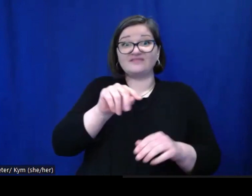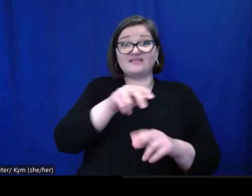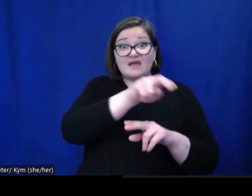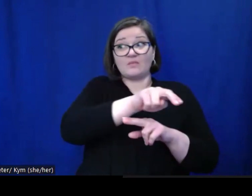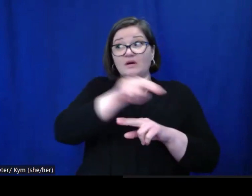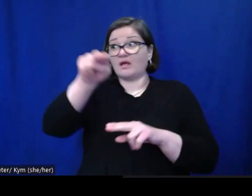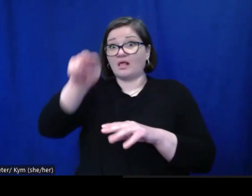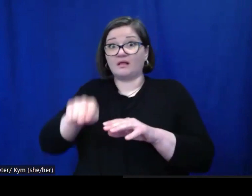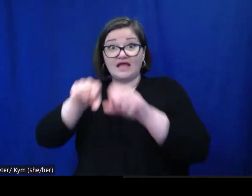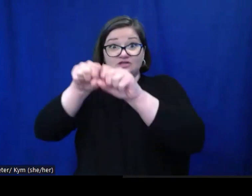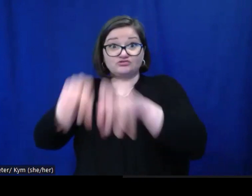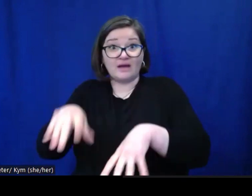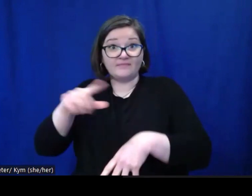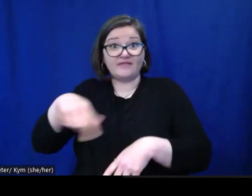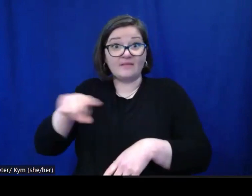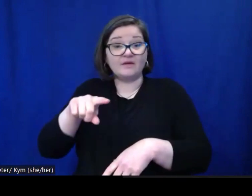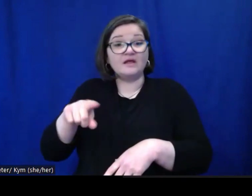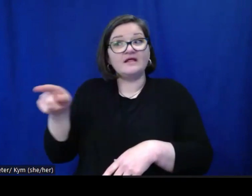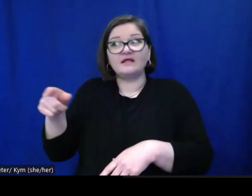staff,